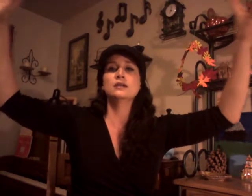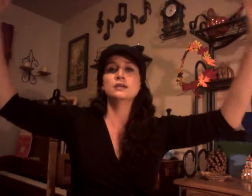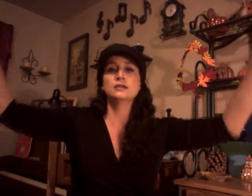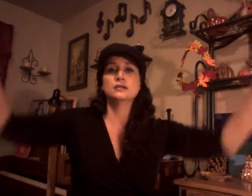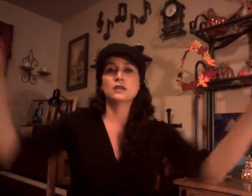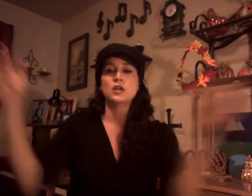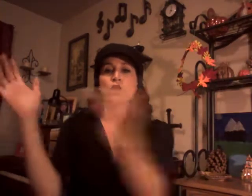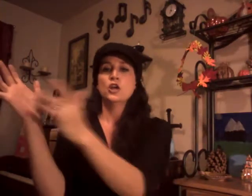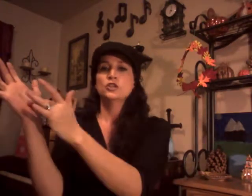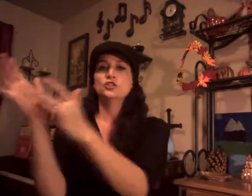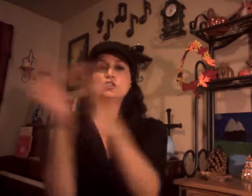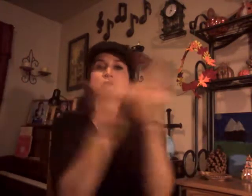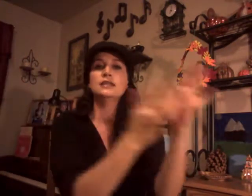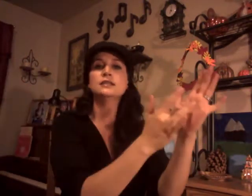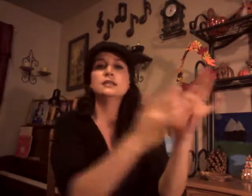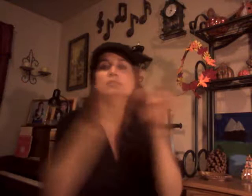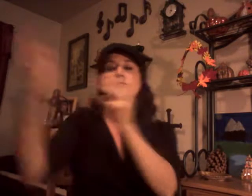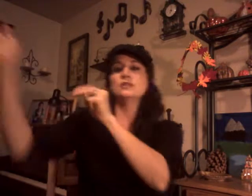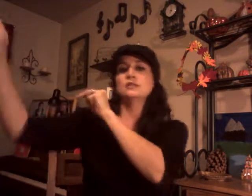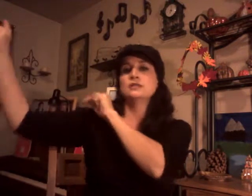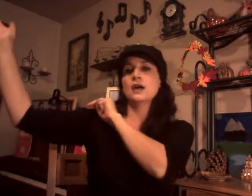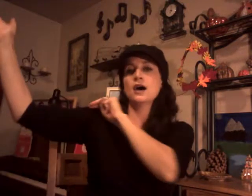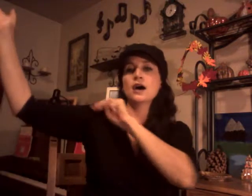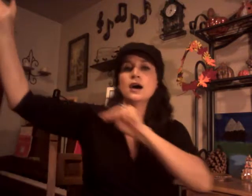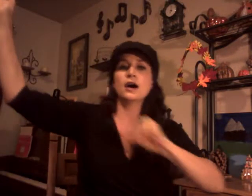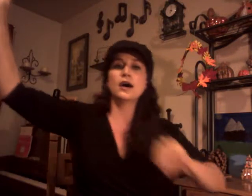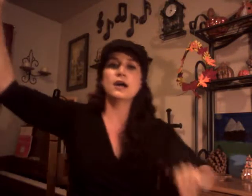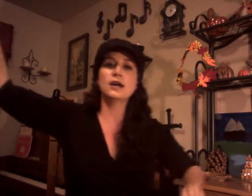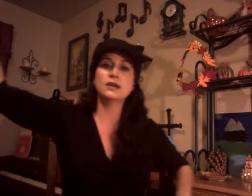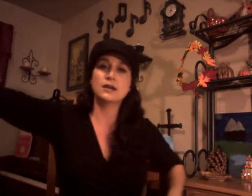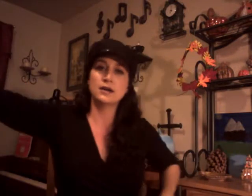heaven, Jesus Messiah,